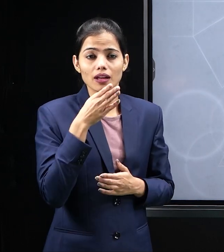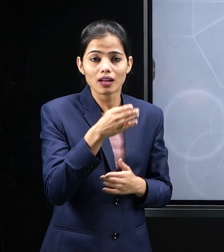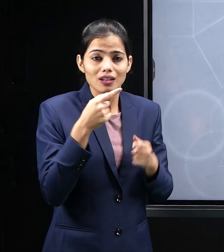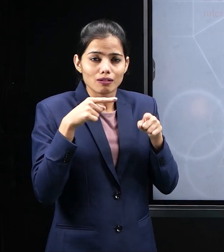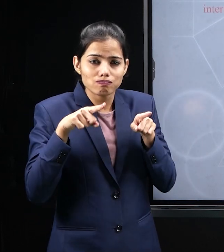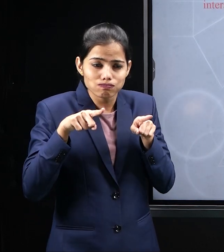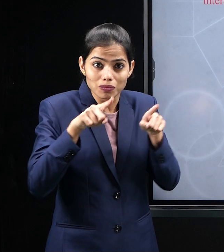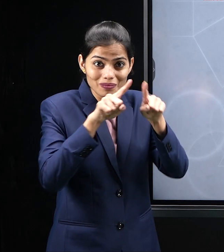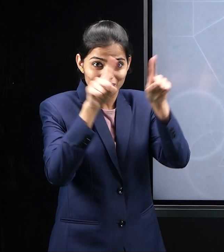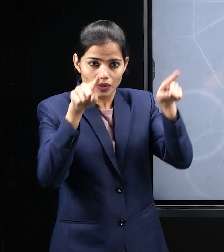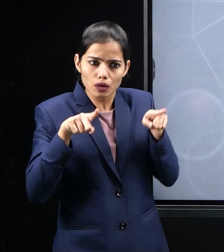In a parallelogram